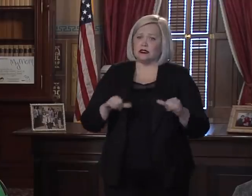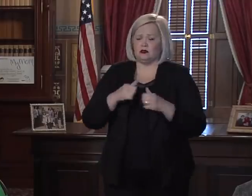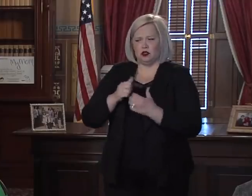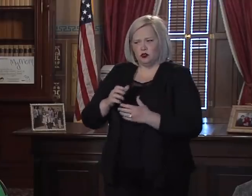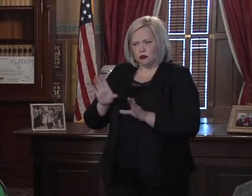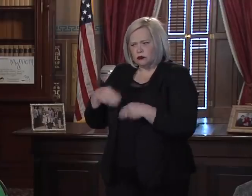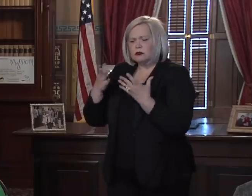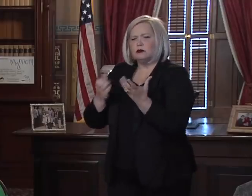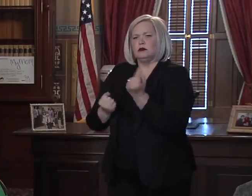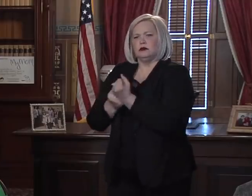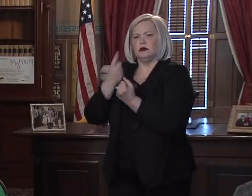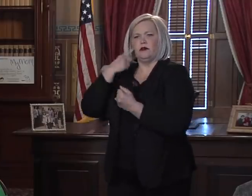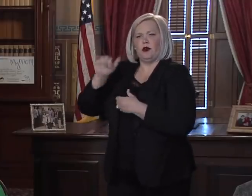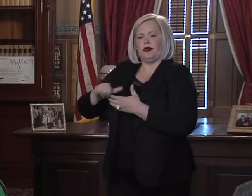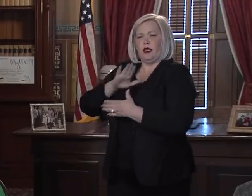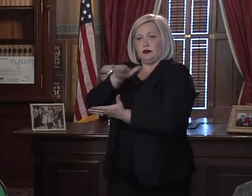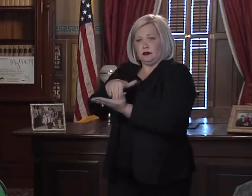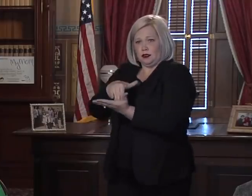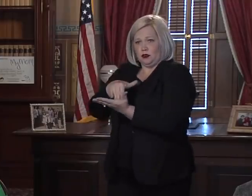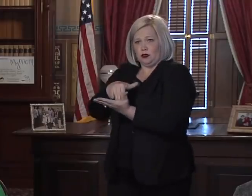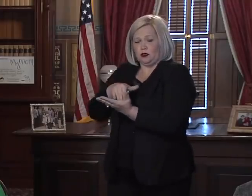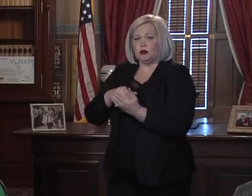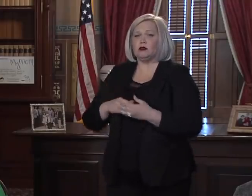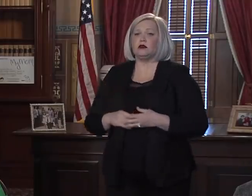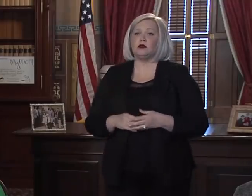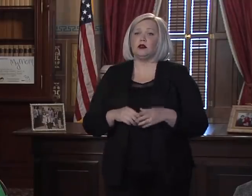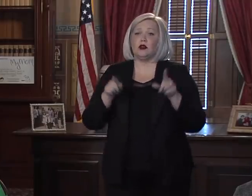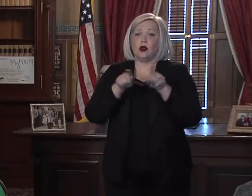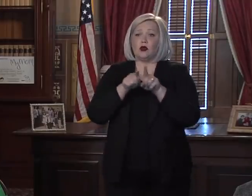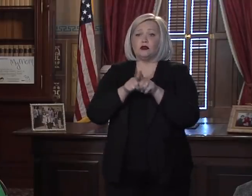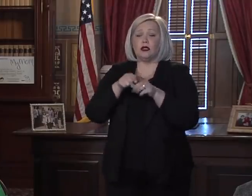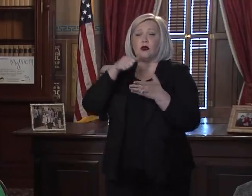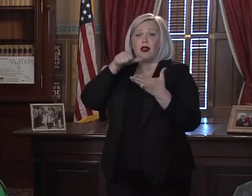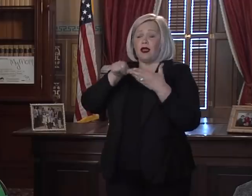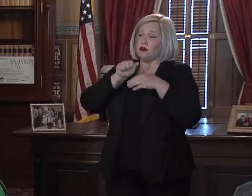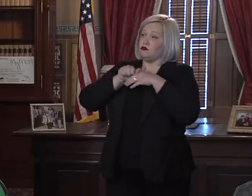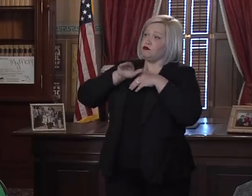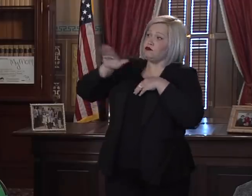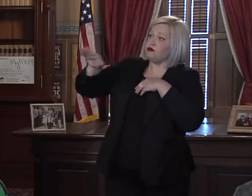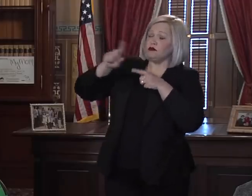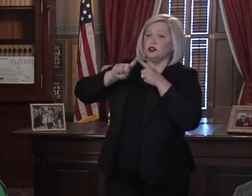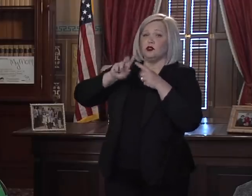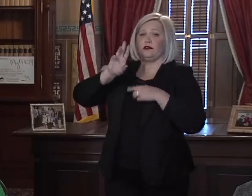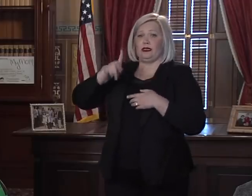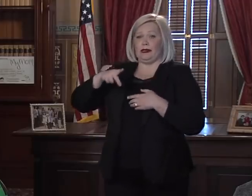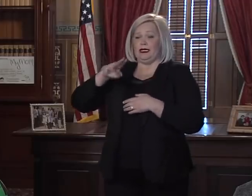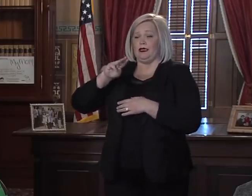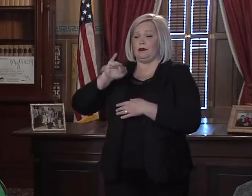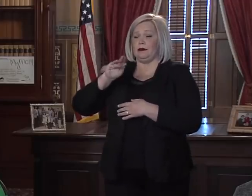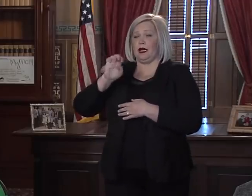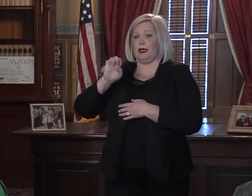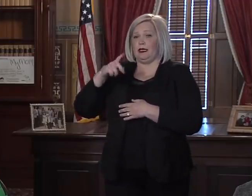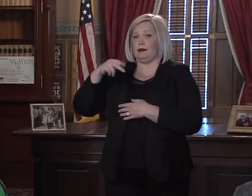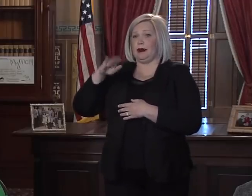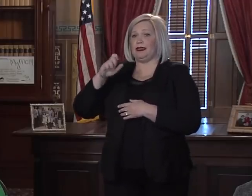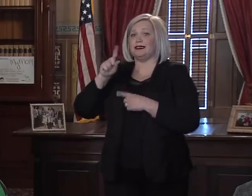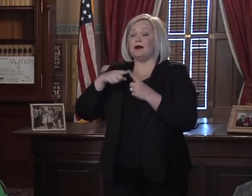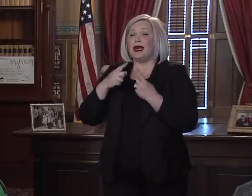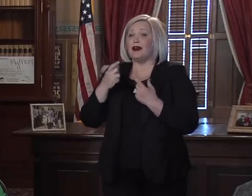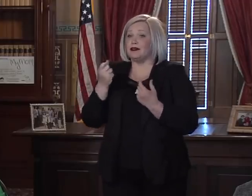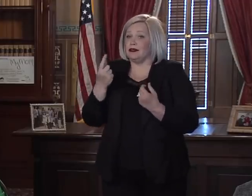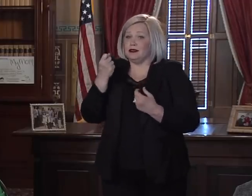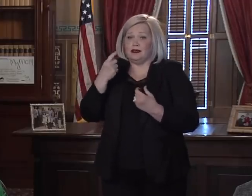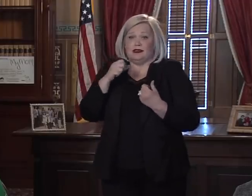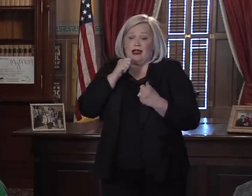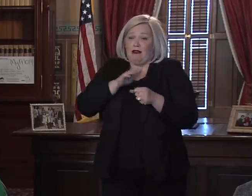possible. I also sent a letter to Vice President Mike Pence about the severe shortage of critical medications